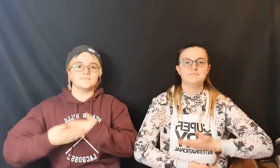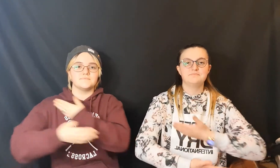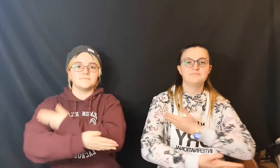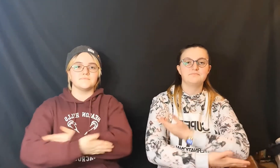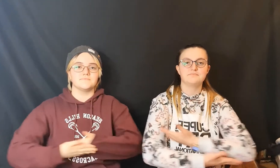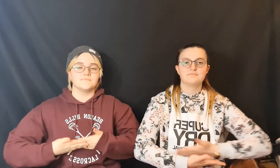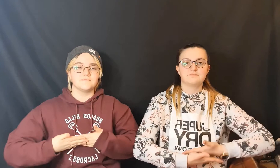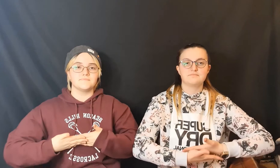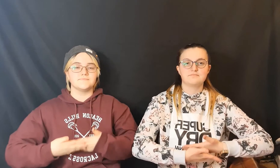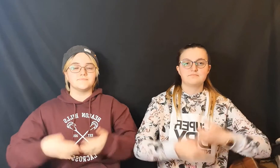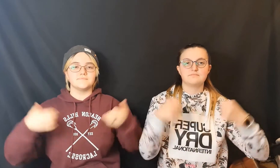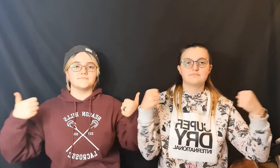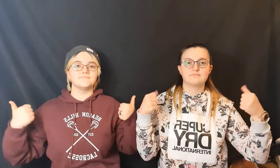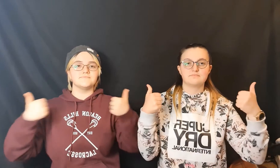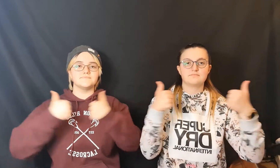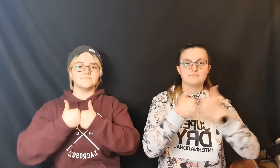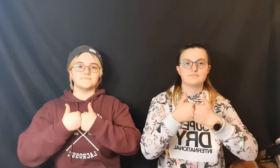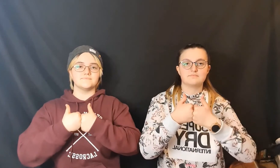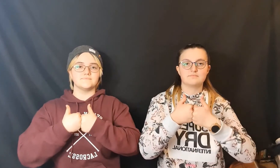and ever. Amen.